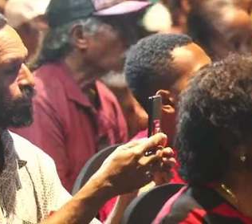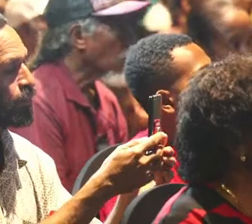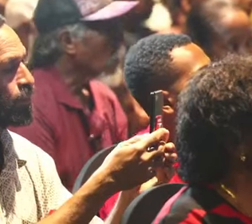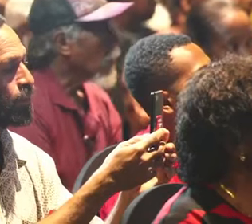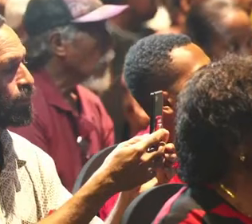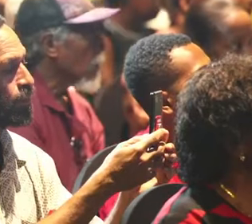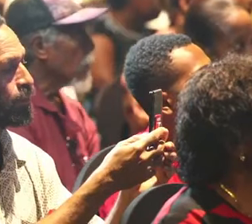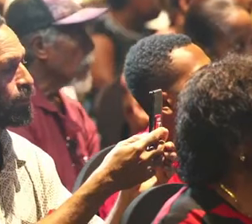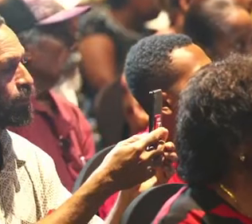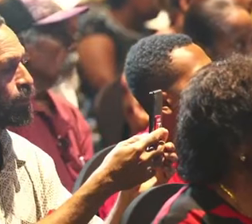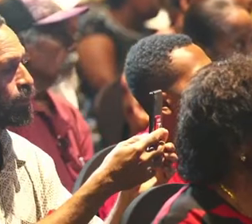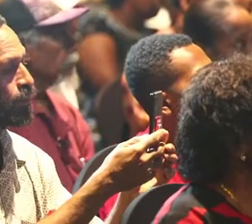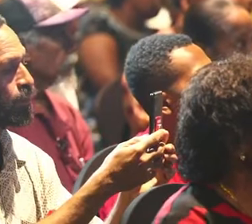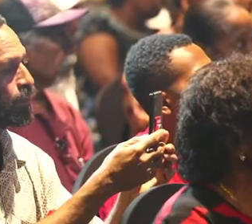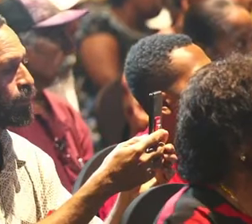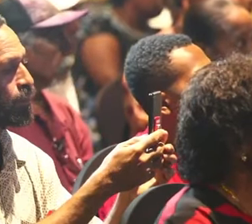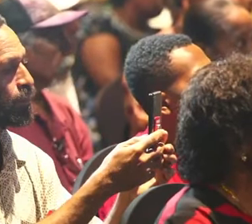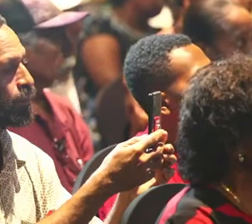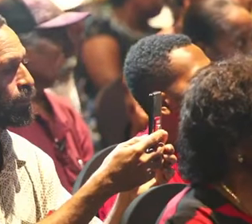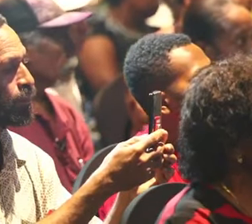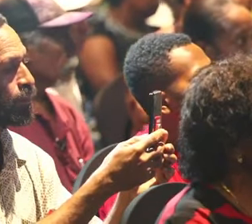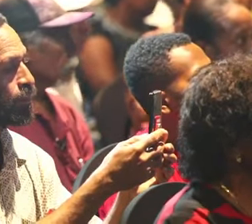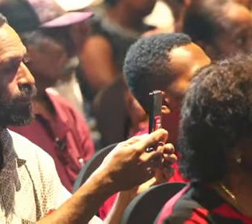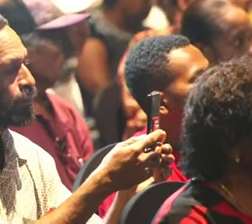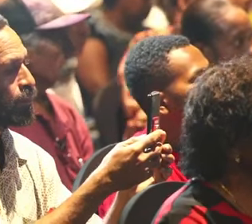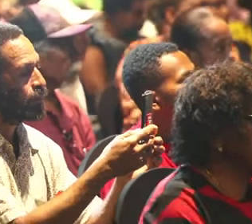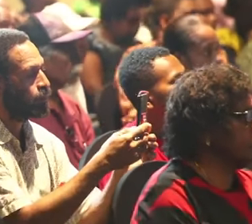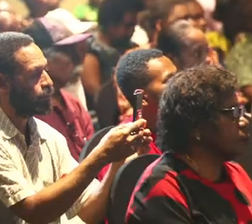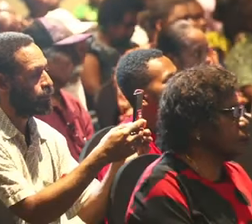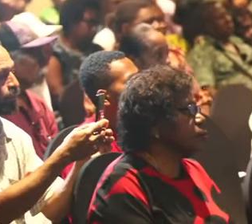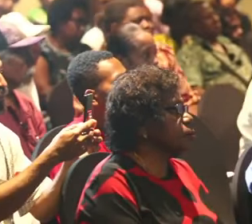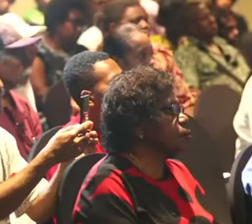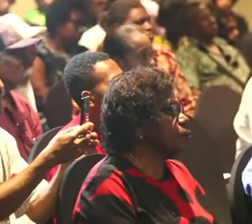operators and for your customers as well. We